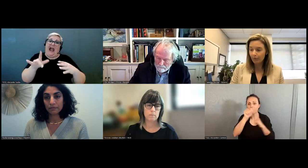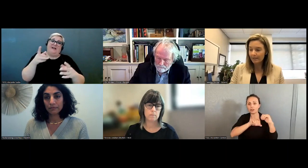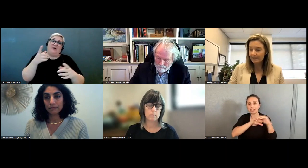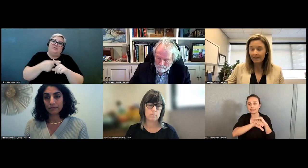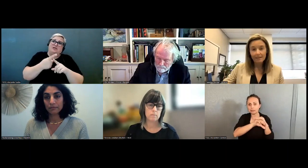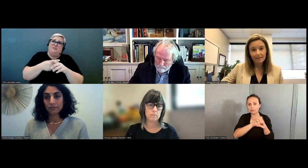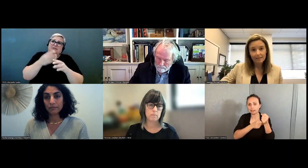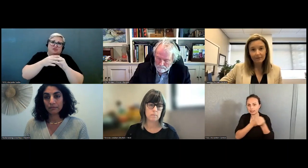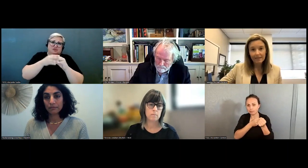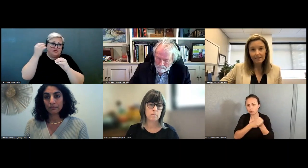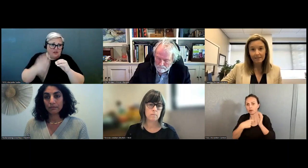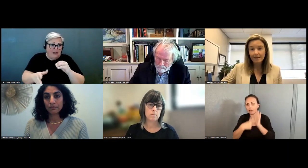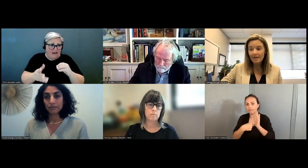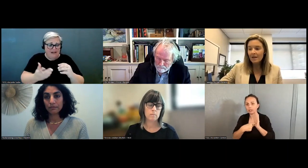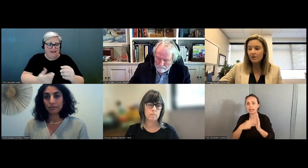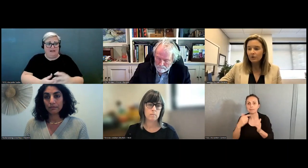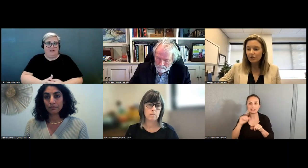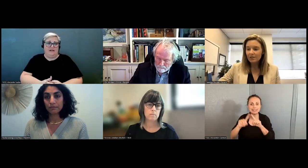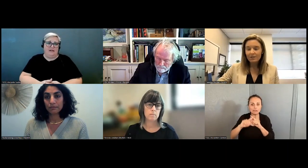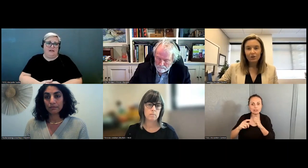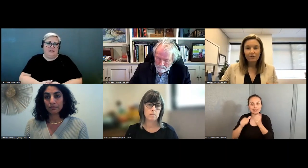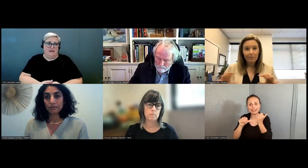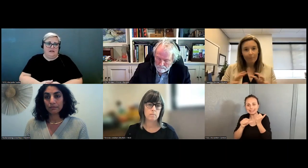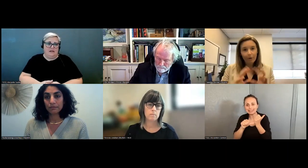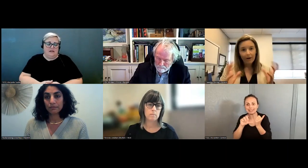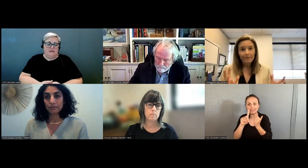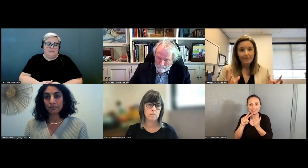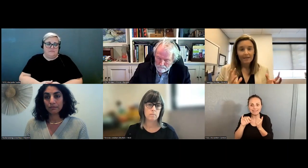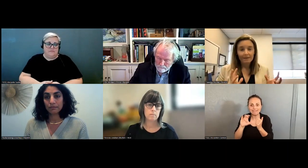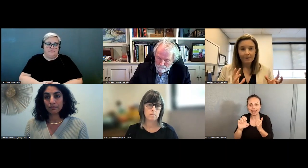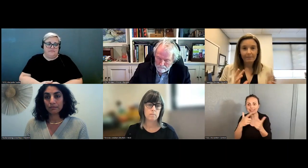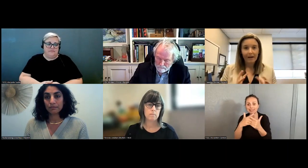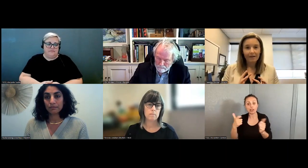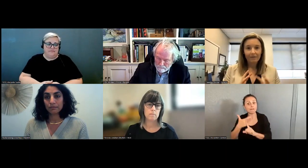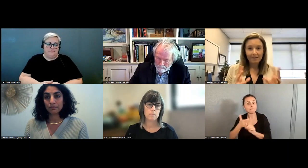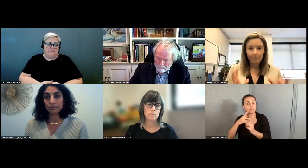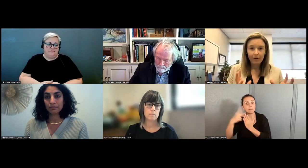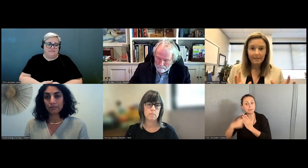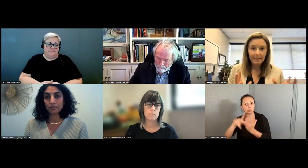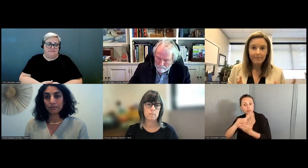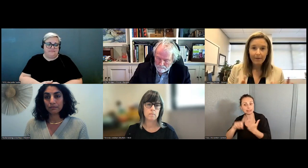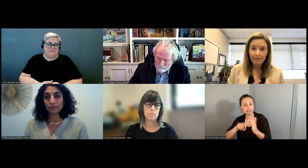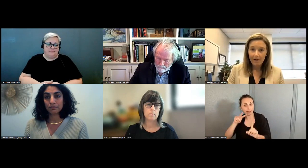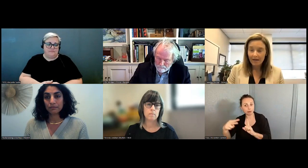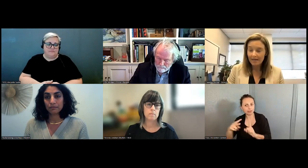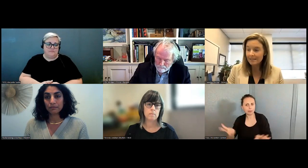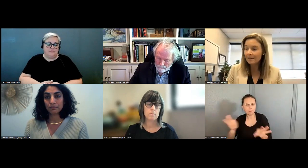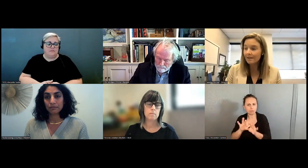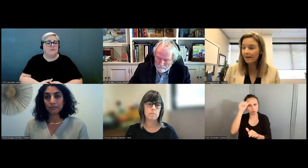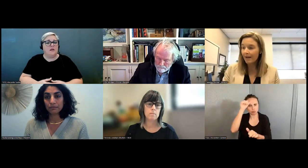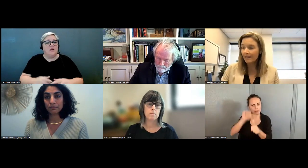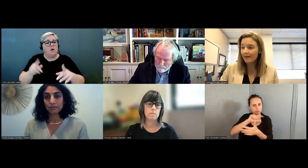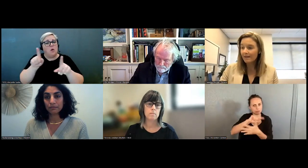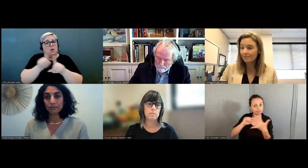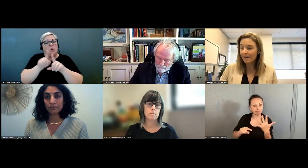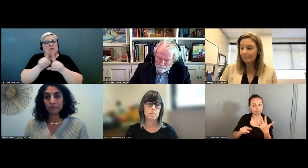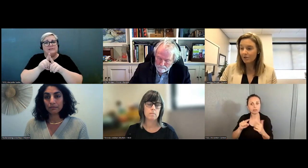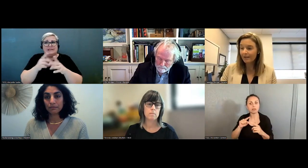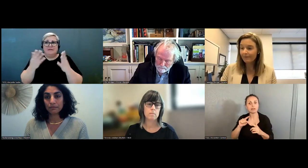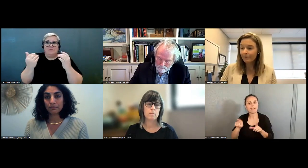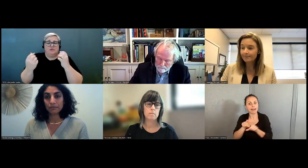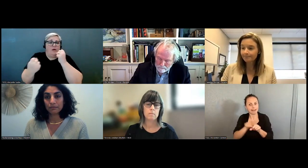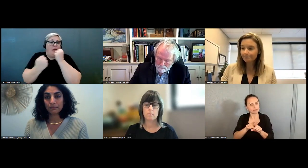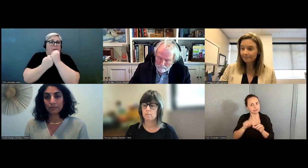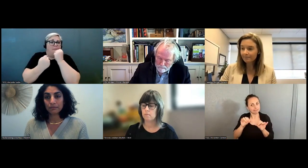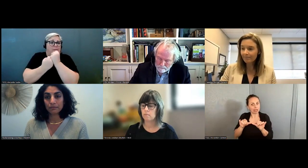accessibility supports like assistive devices. So just from a program design perspective, it's important to keep that in mind at a